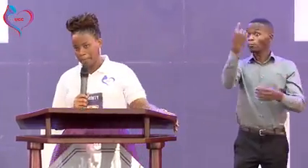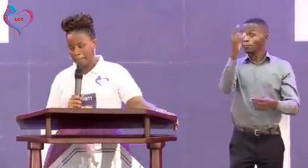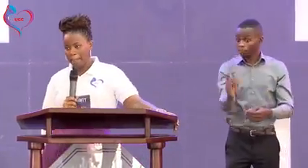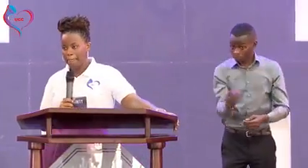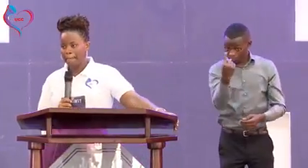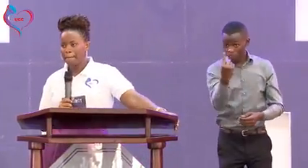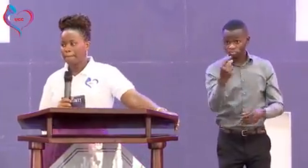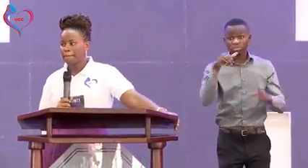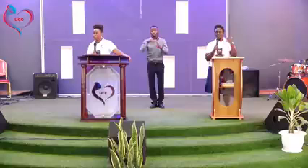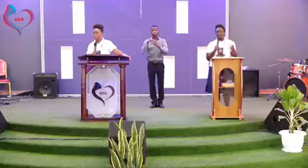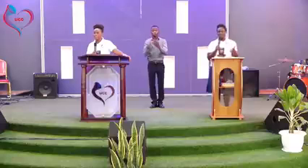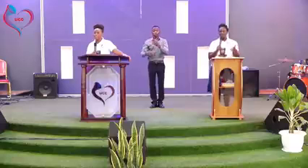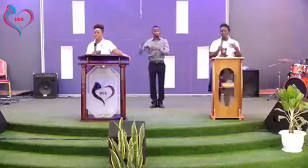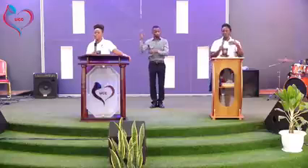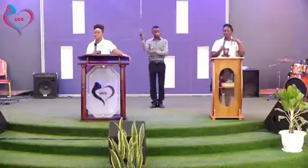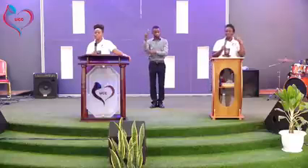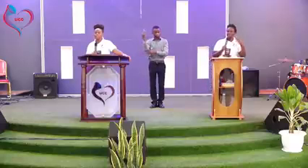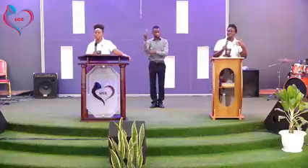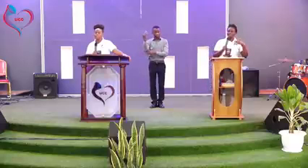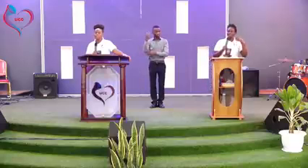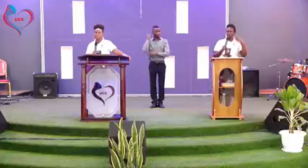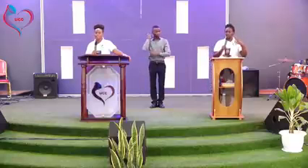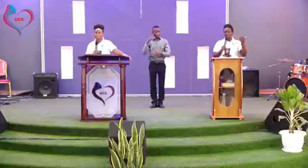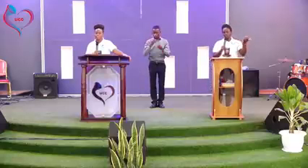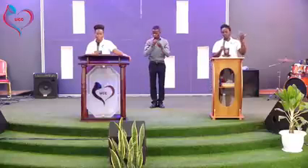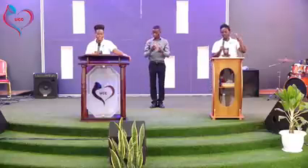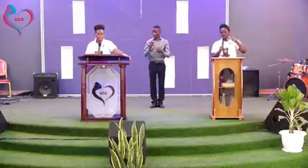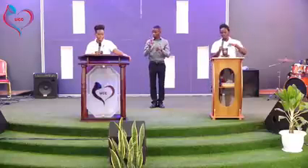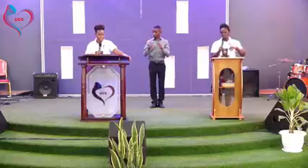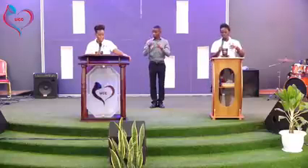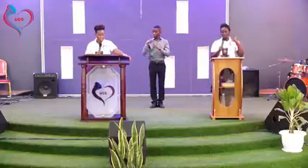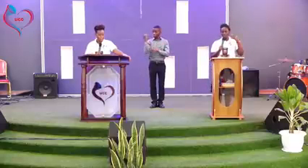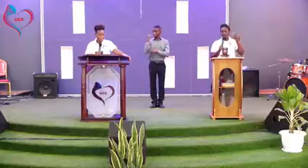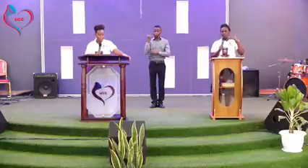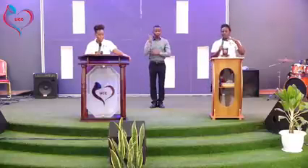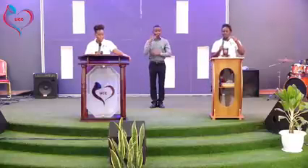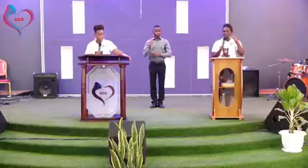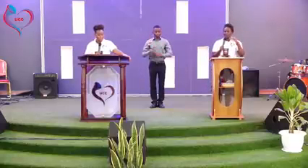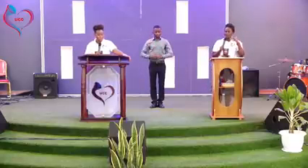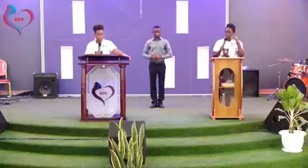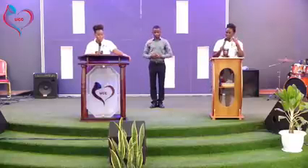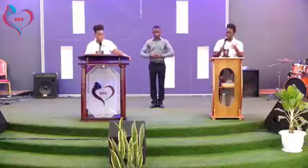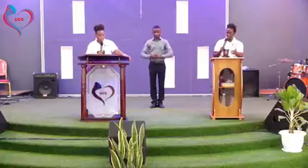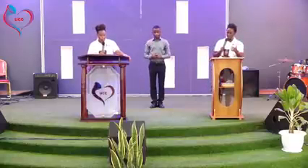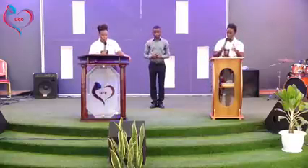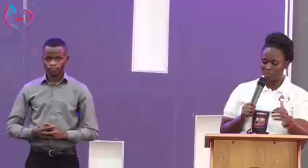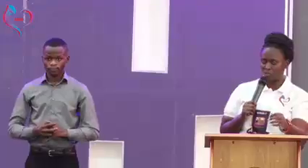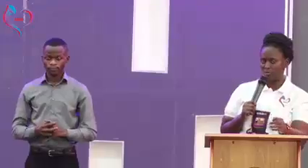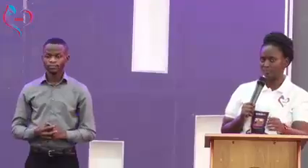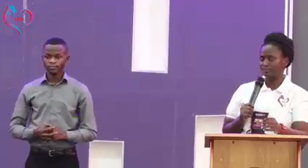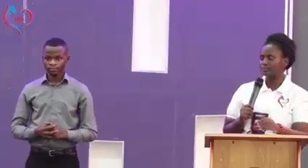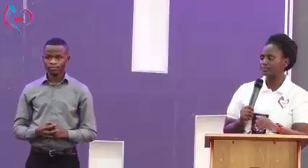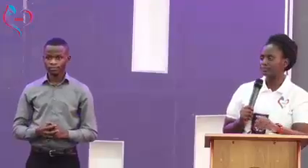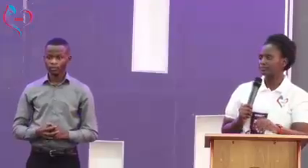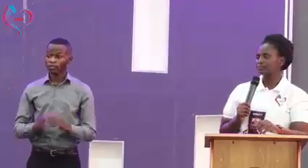Nga nerekereza buli kimu, nga nerekereza okuwasa, nga nerekereza ebintu byonna abatume abalala bye bakola, naye nga saagala kufirwa muntu yenna ku